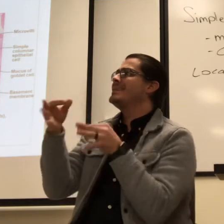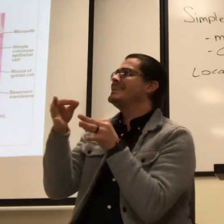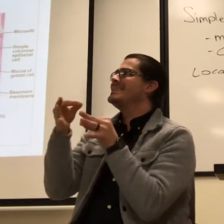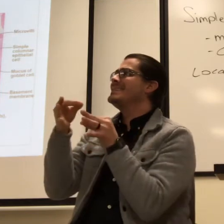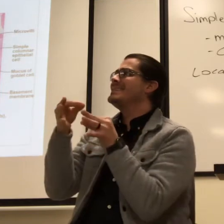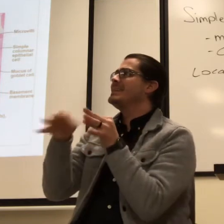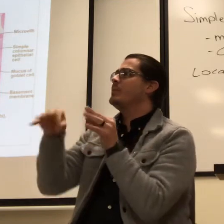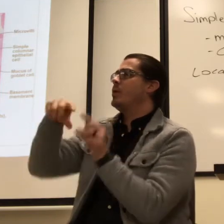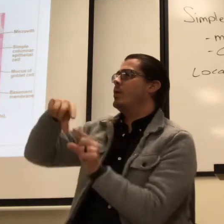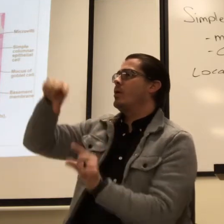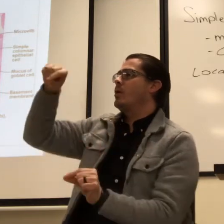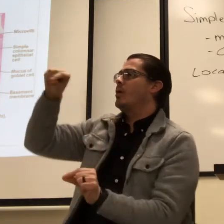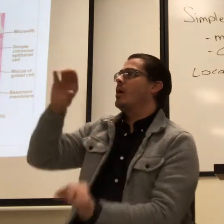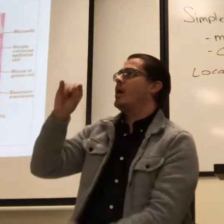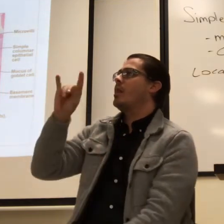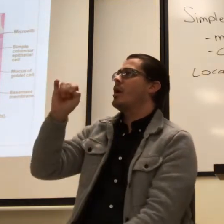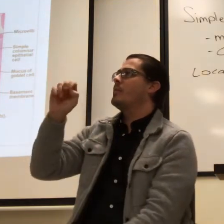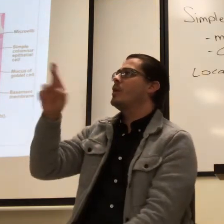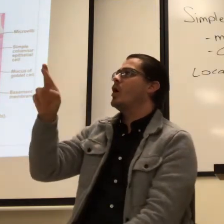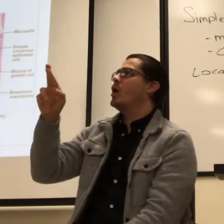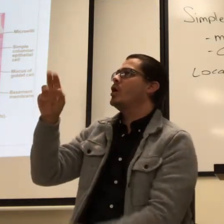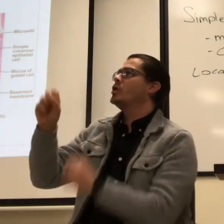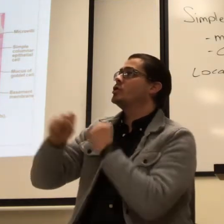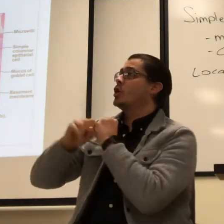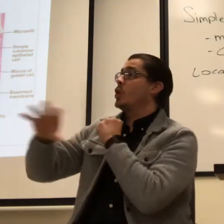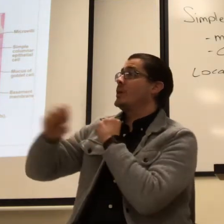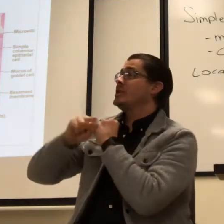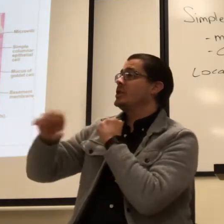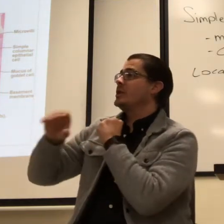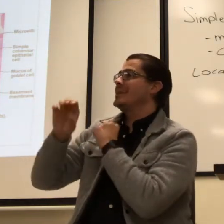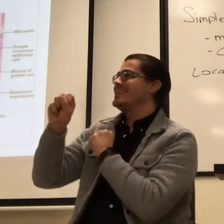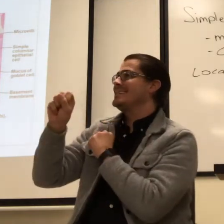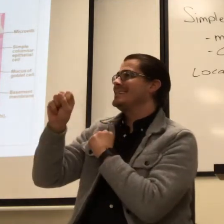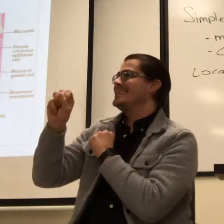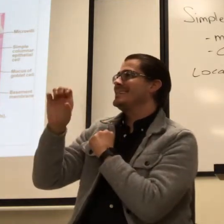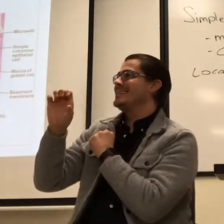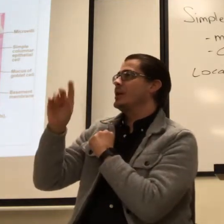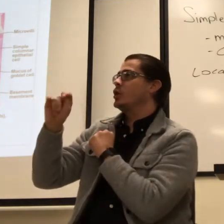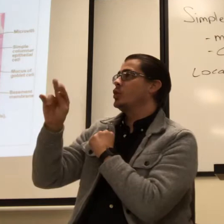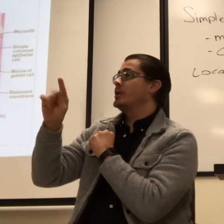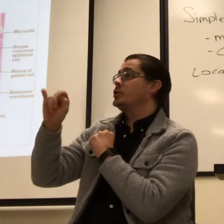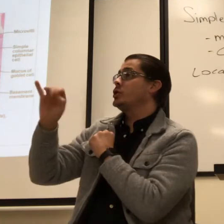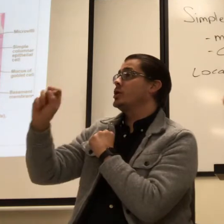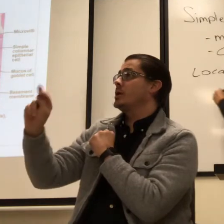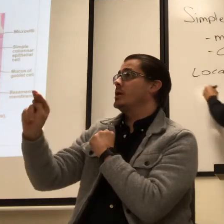columnar cells is secretion absorption. Okay.